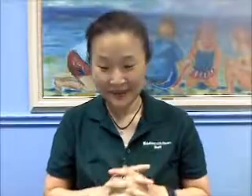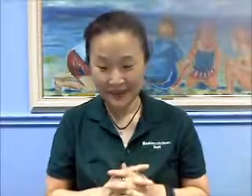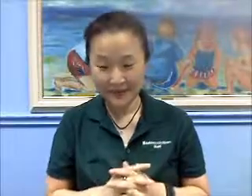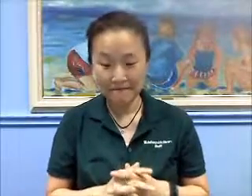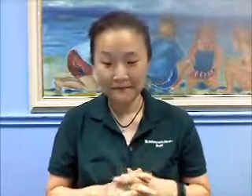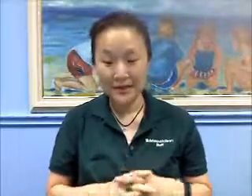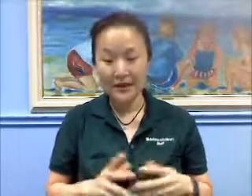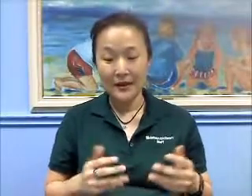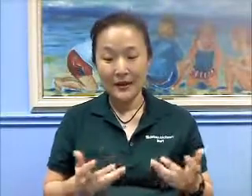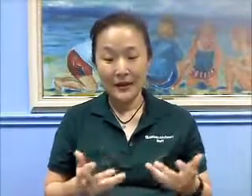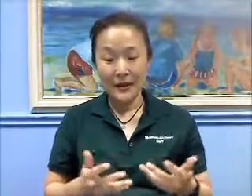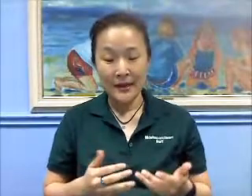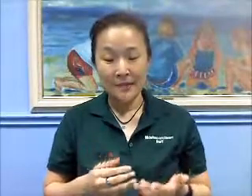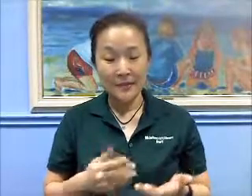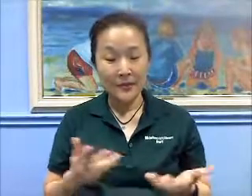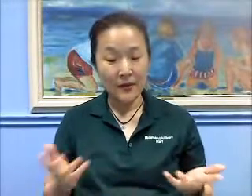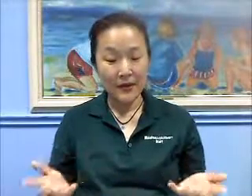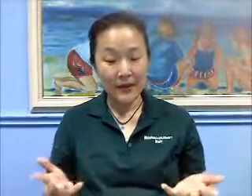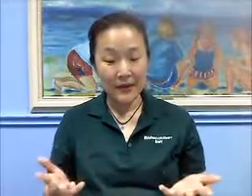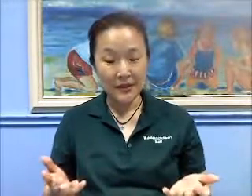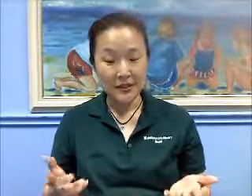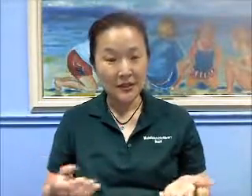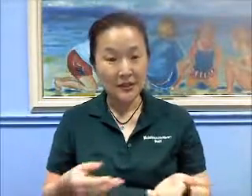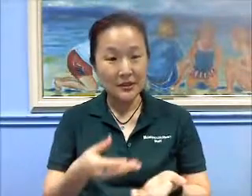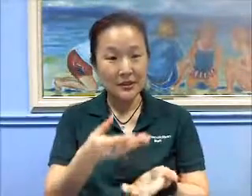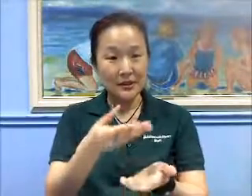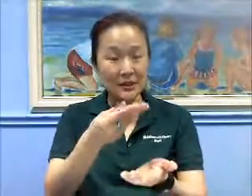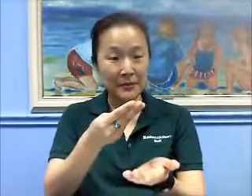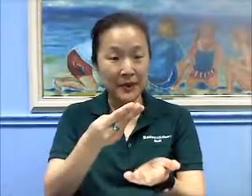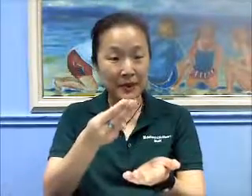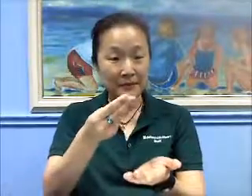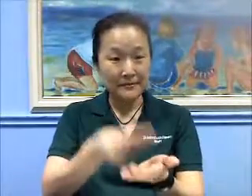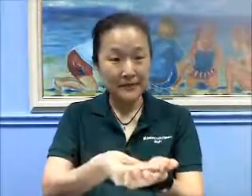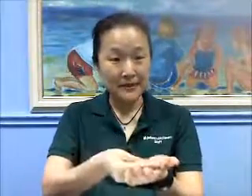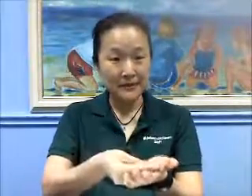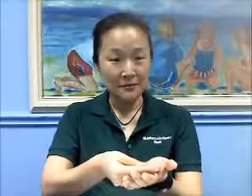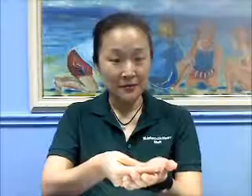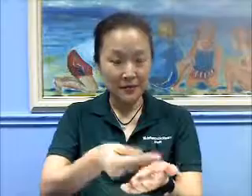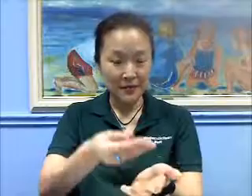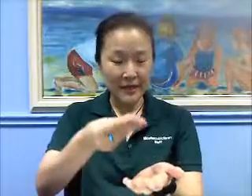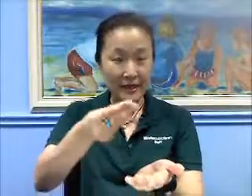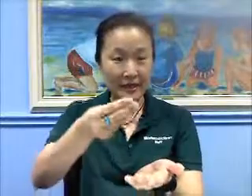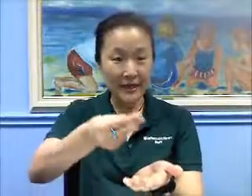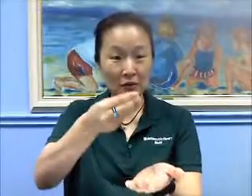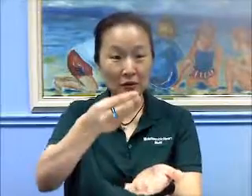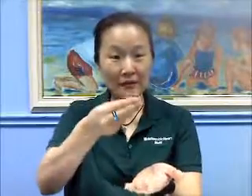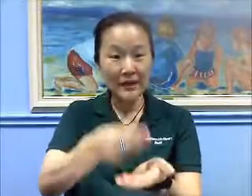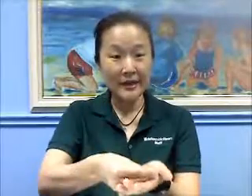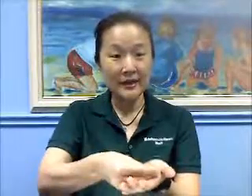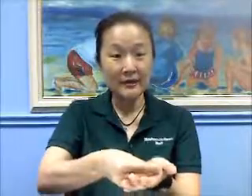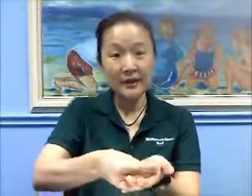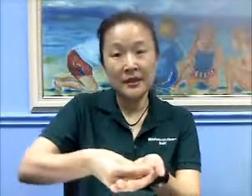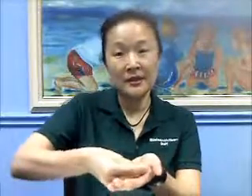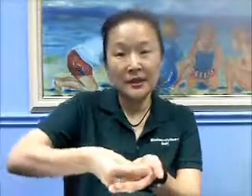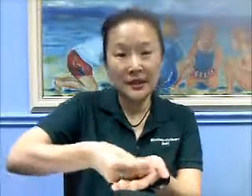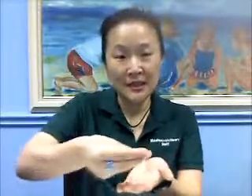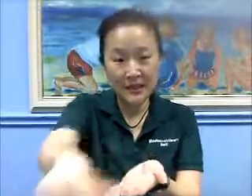So, and then if you're at the store, you'll want to buy. So you take your hand like you're holding money here, and then you're going to give